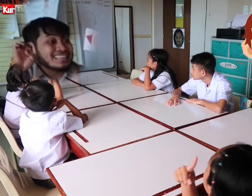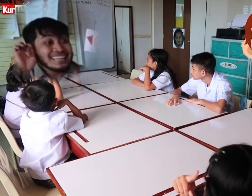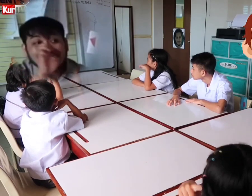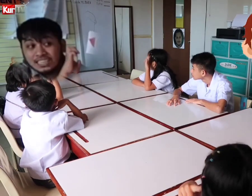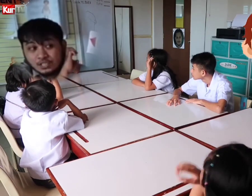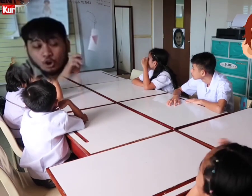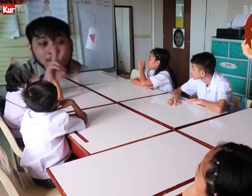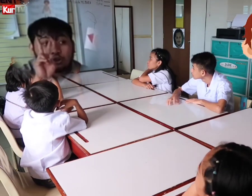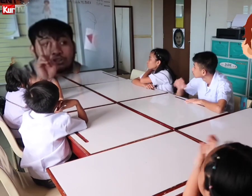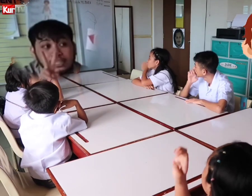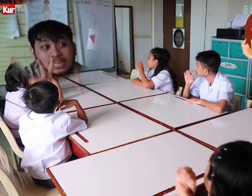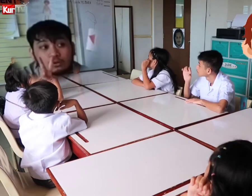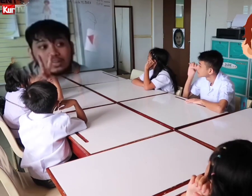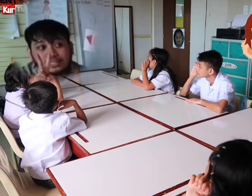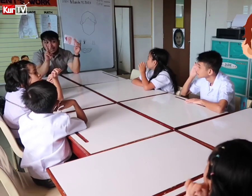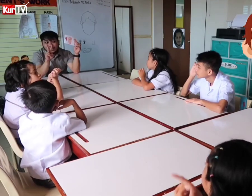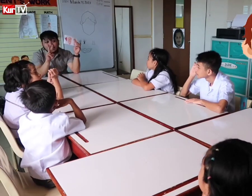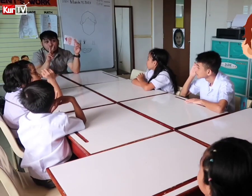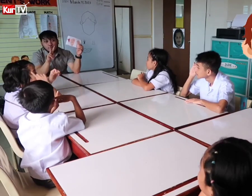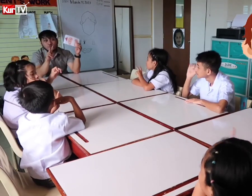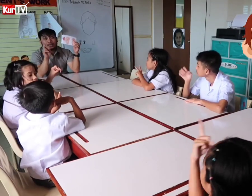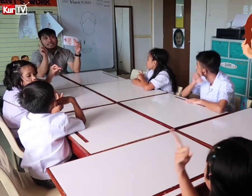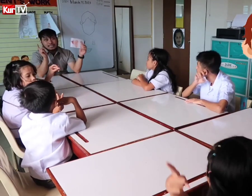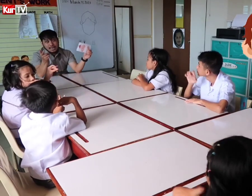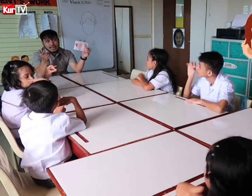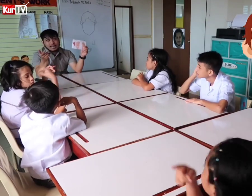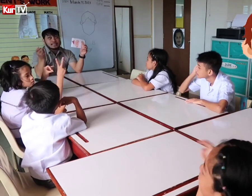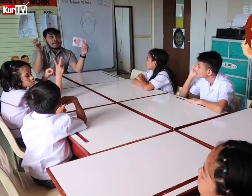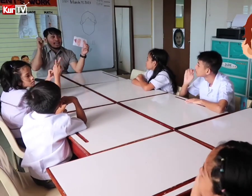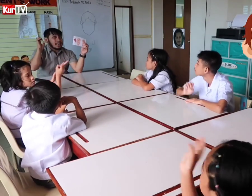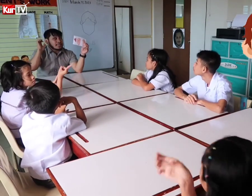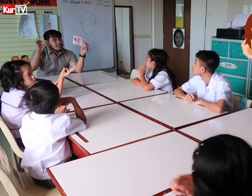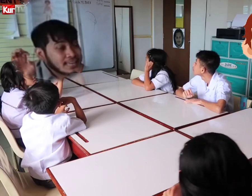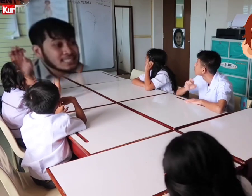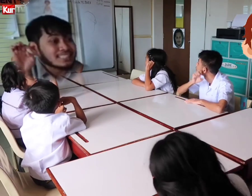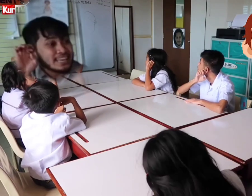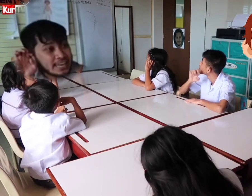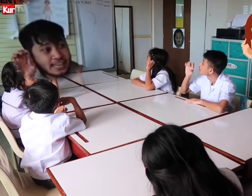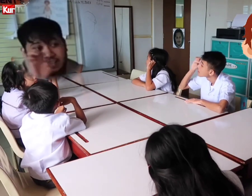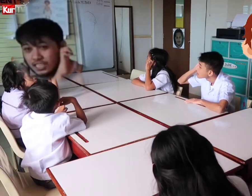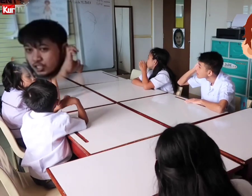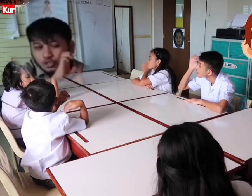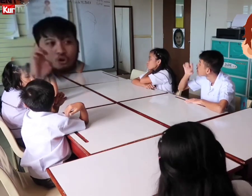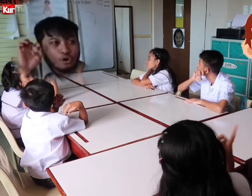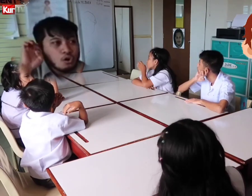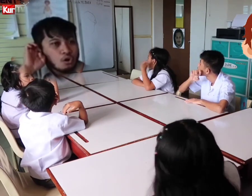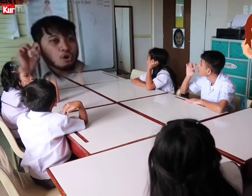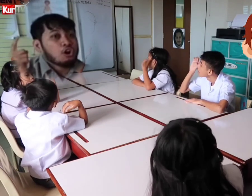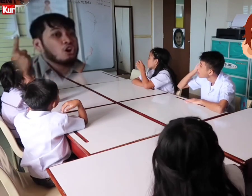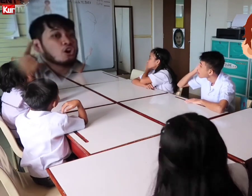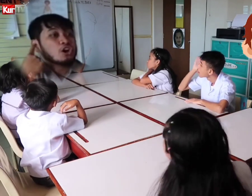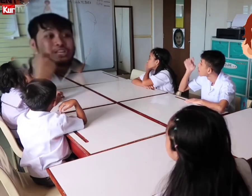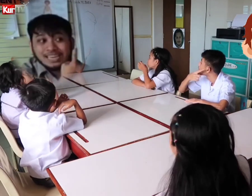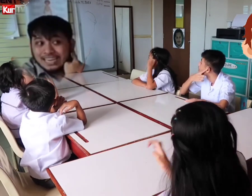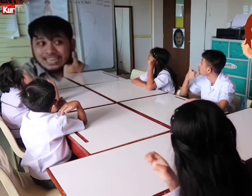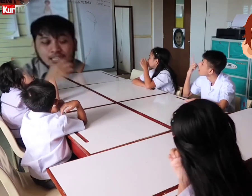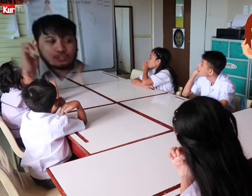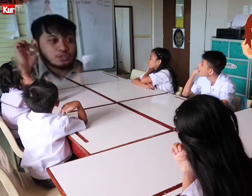Ears. O, meron ding dalawang sign dito. You can sign it like this. Ears. Or ears. So